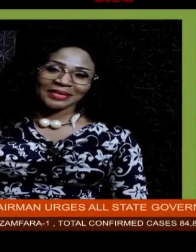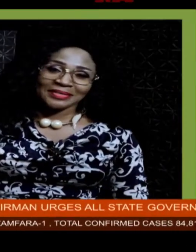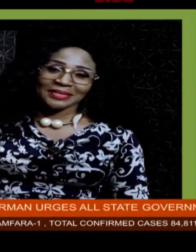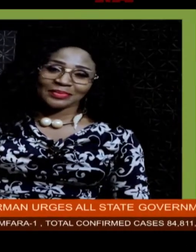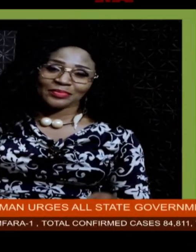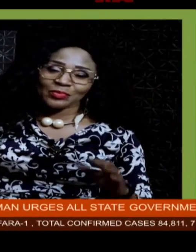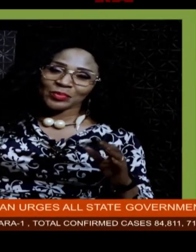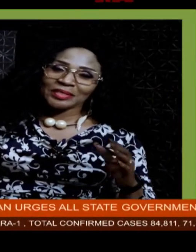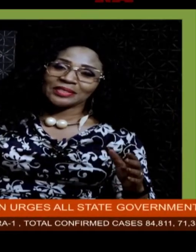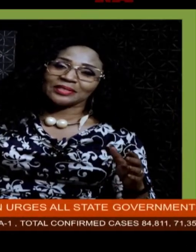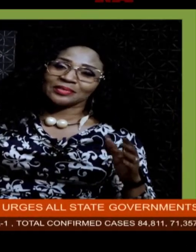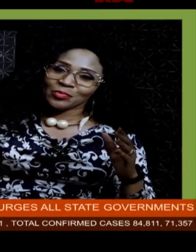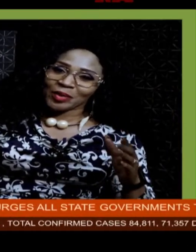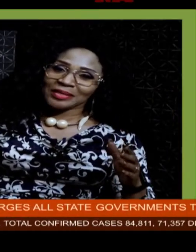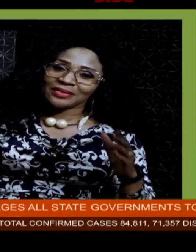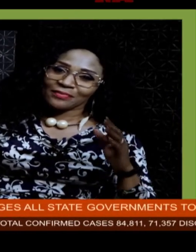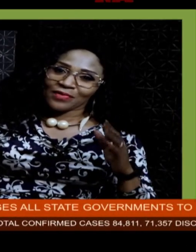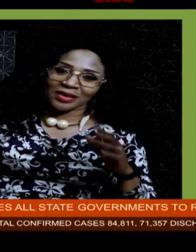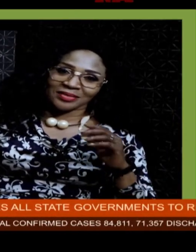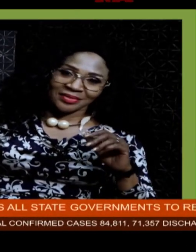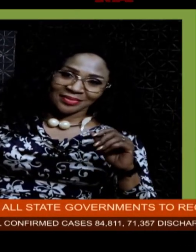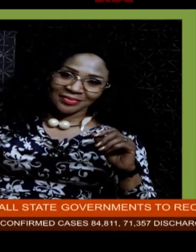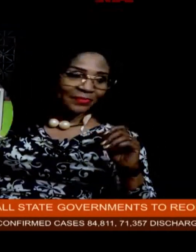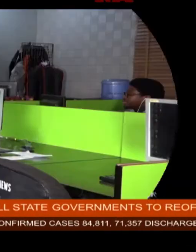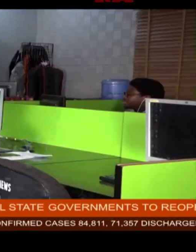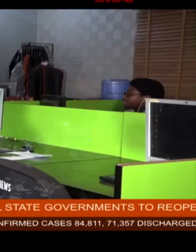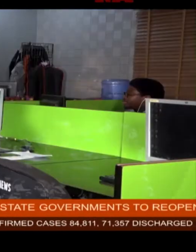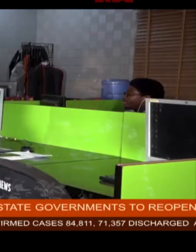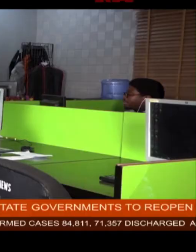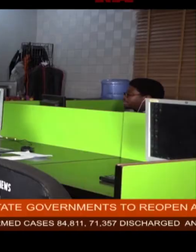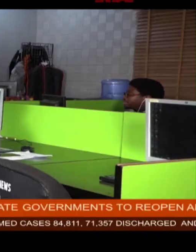However, here in NTA, we deal with facts.